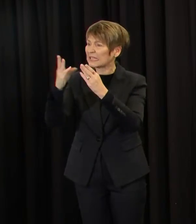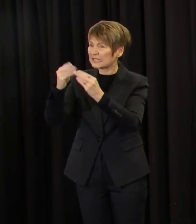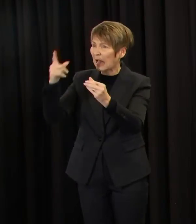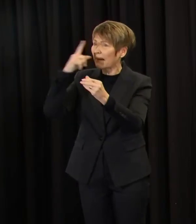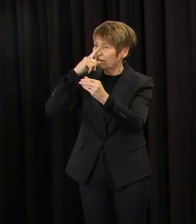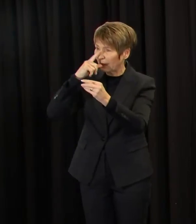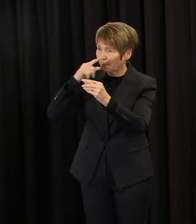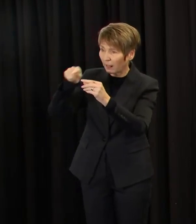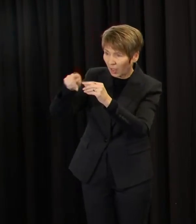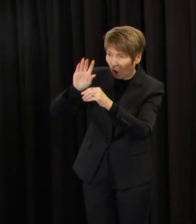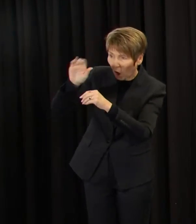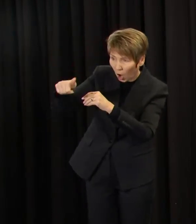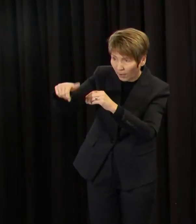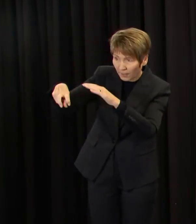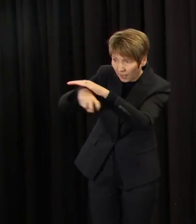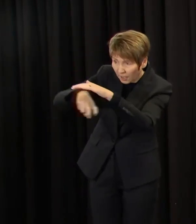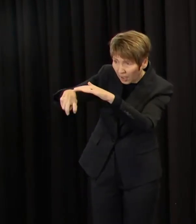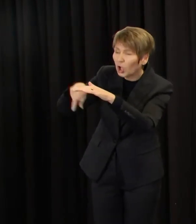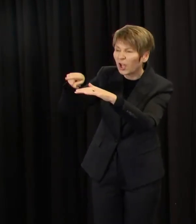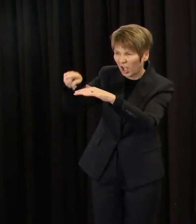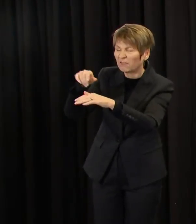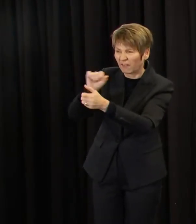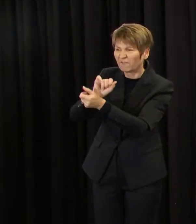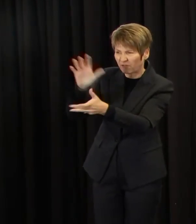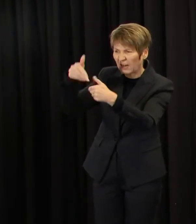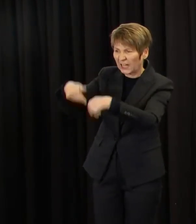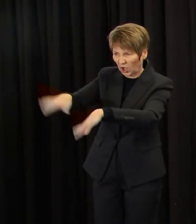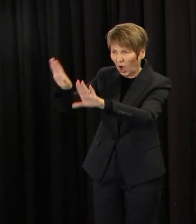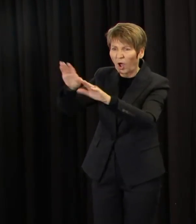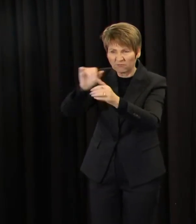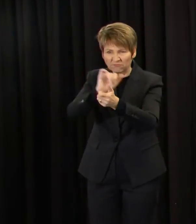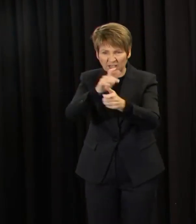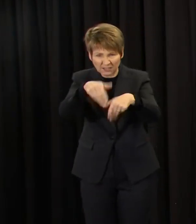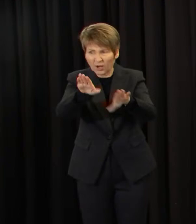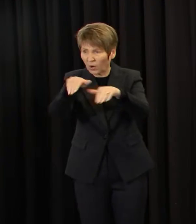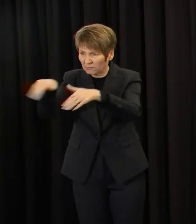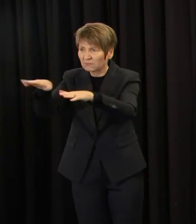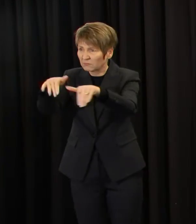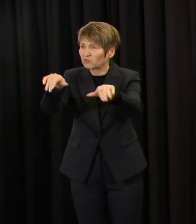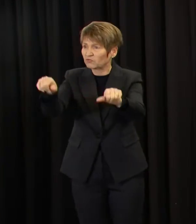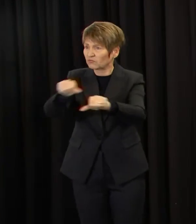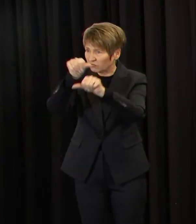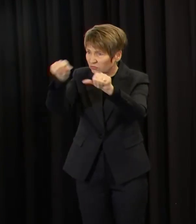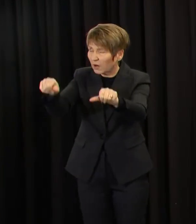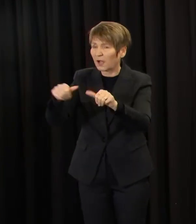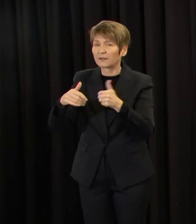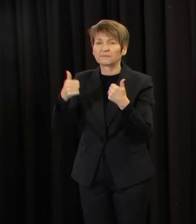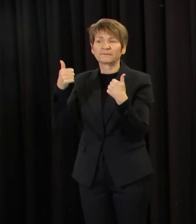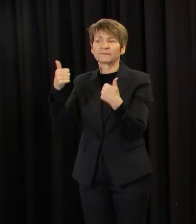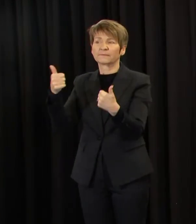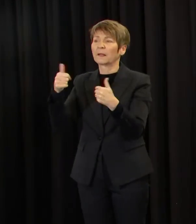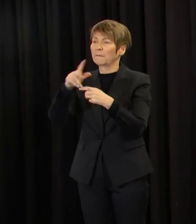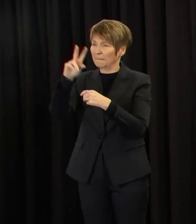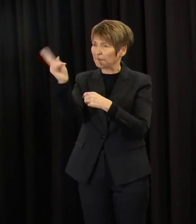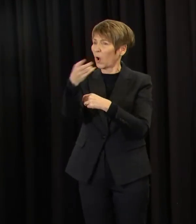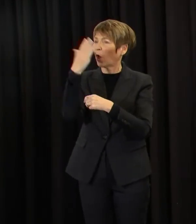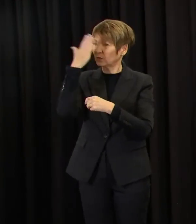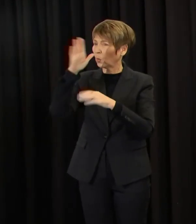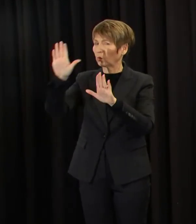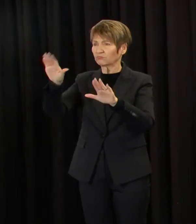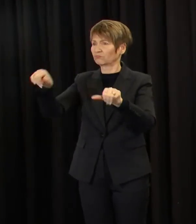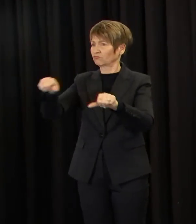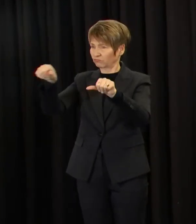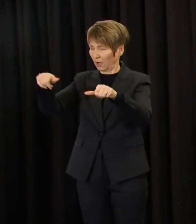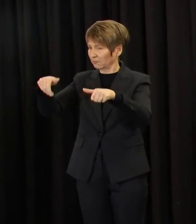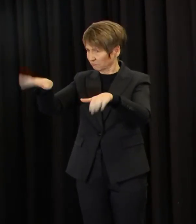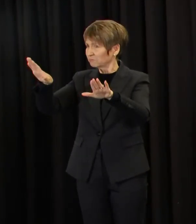We've been able to do that by the really fantastic response we've seen to testing in the Shepperton area and being able to remove those 2 campuses from our lines of